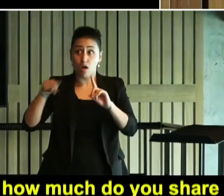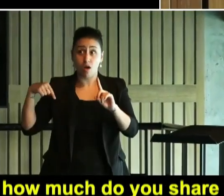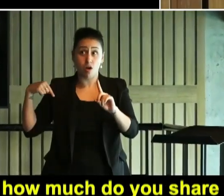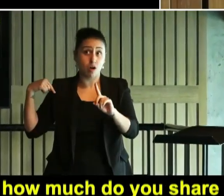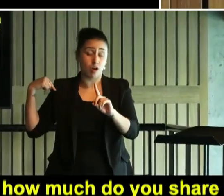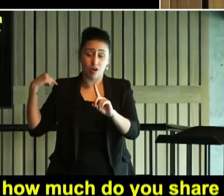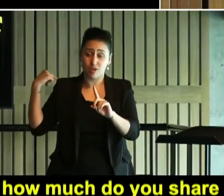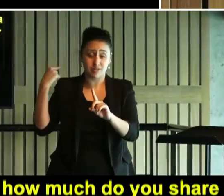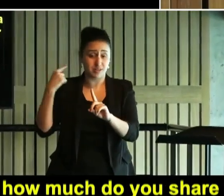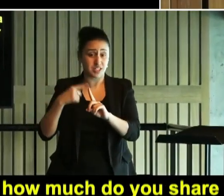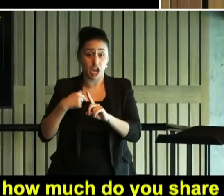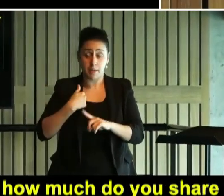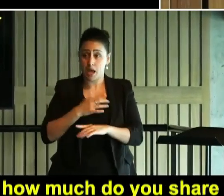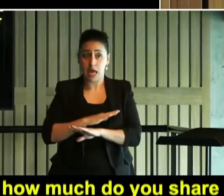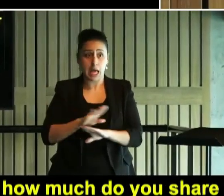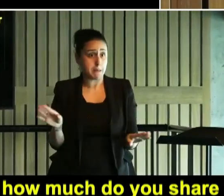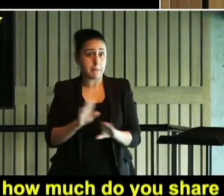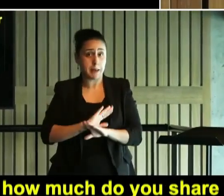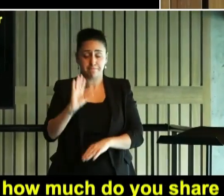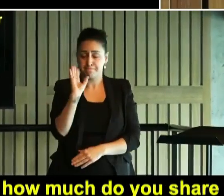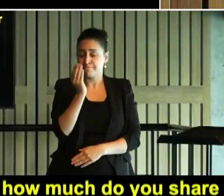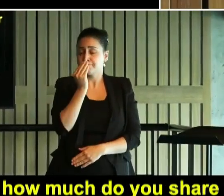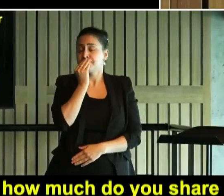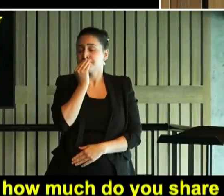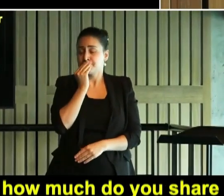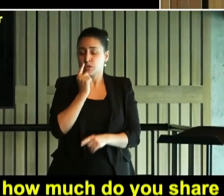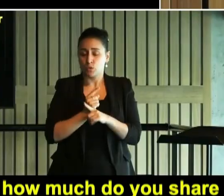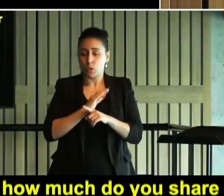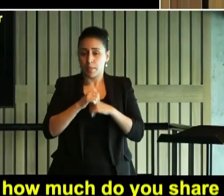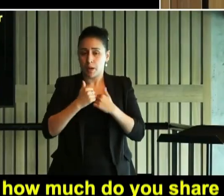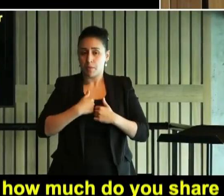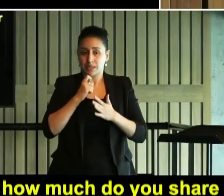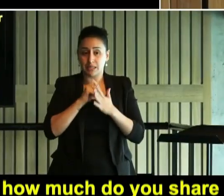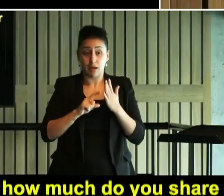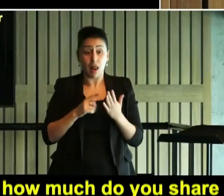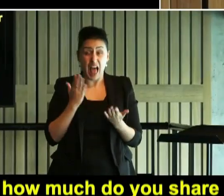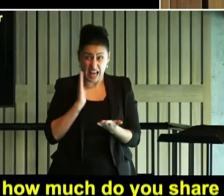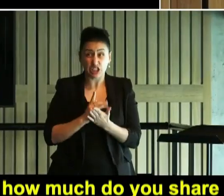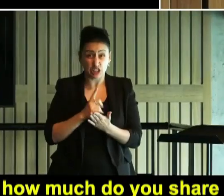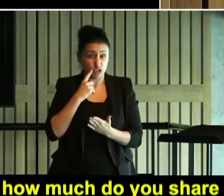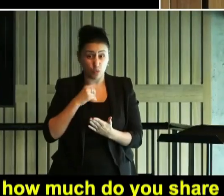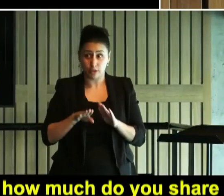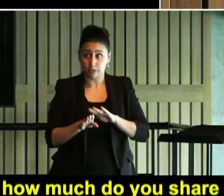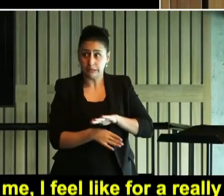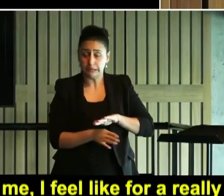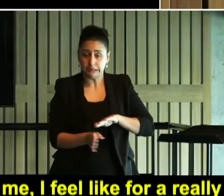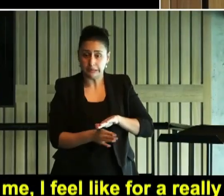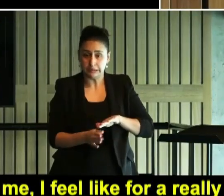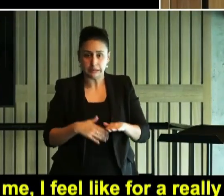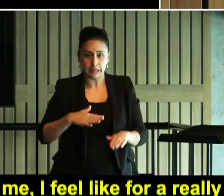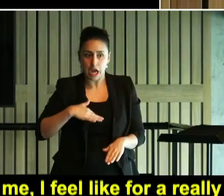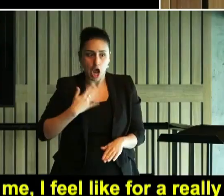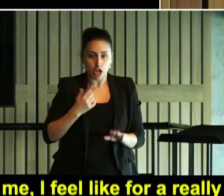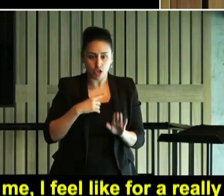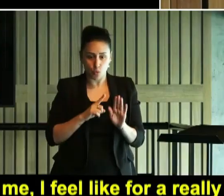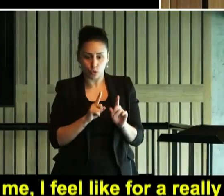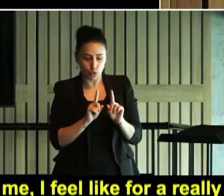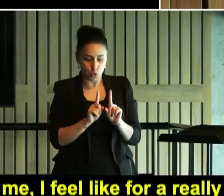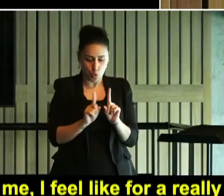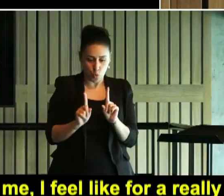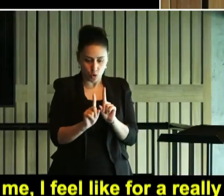long time, never spoke about my disability. In fact, I would hide it and not want to walk in front of people because I